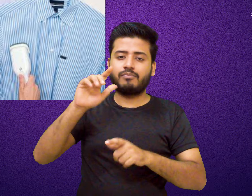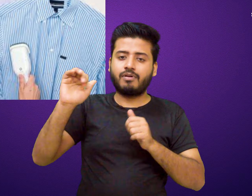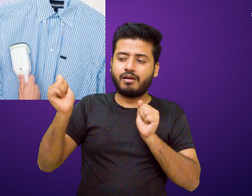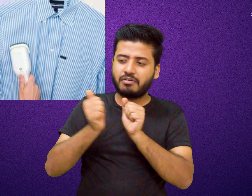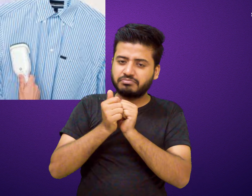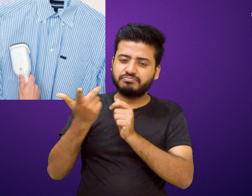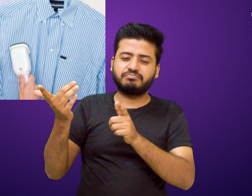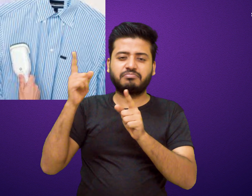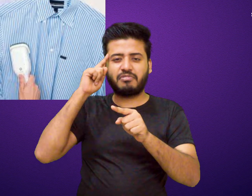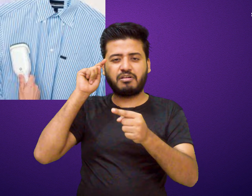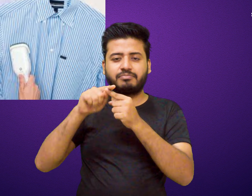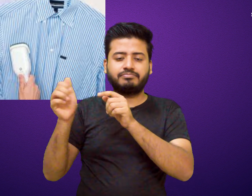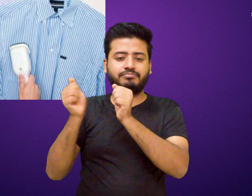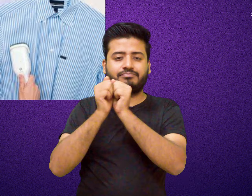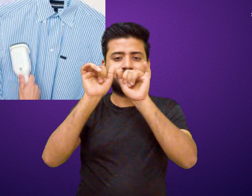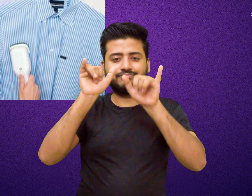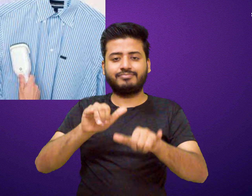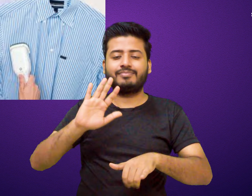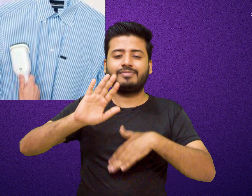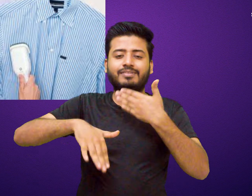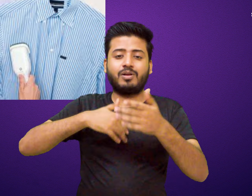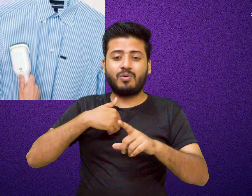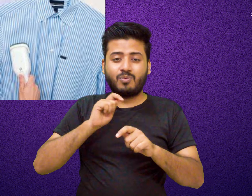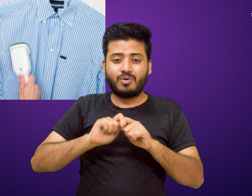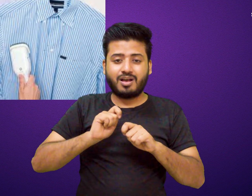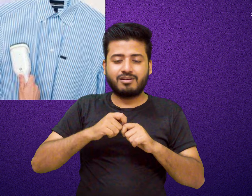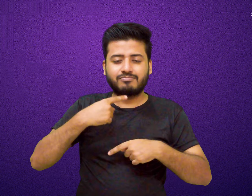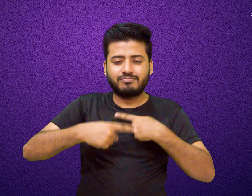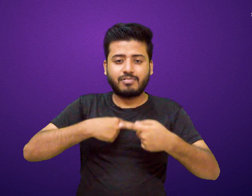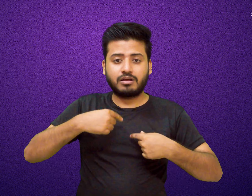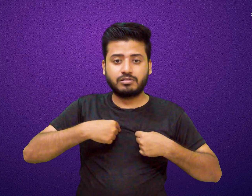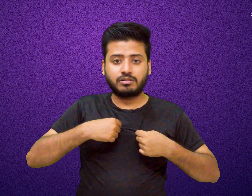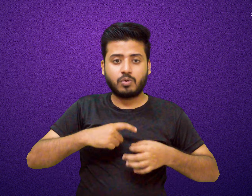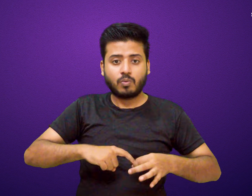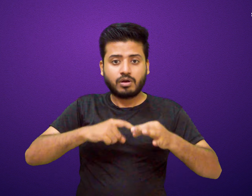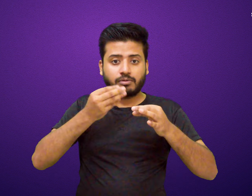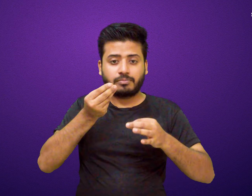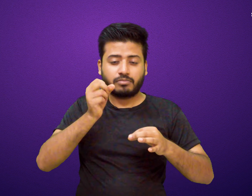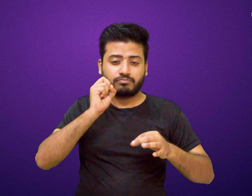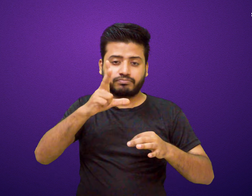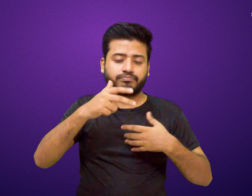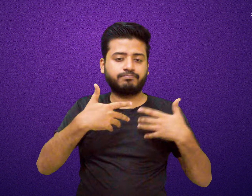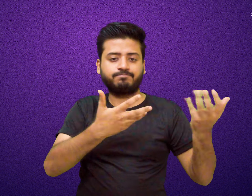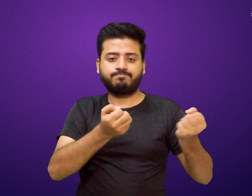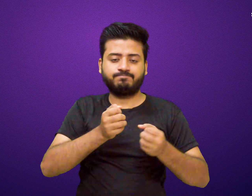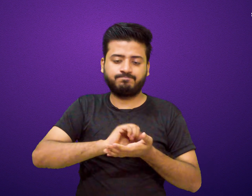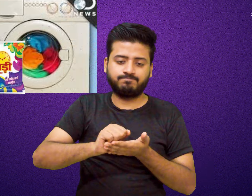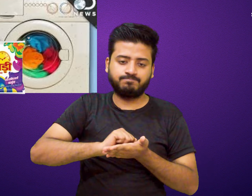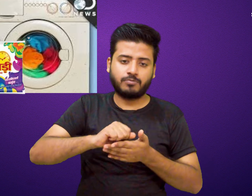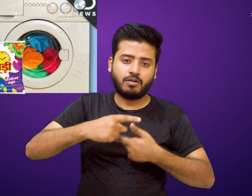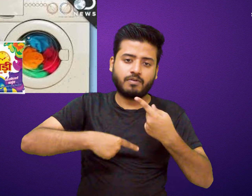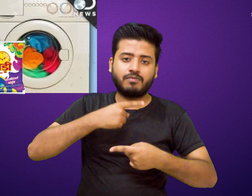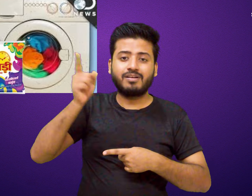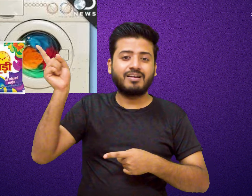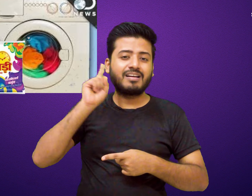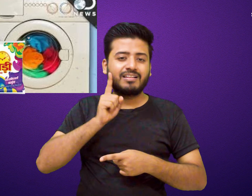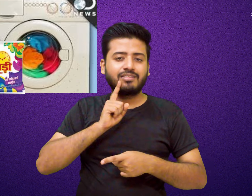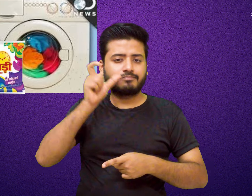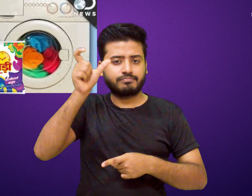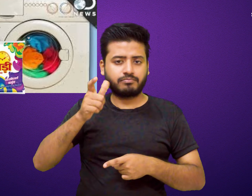the best quality microfiber cloths available for laundry and household cleaning. This multipurpose microfiber cloth comes in various